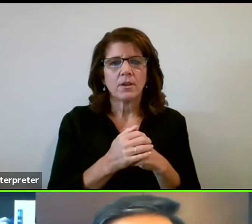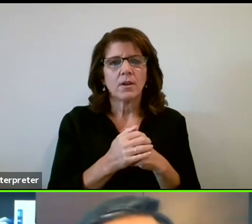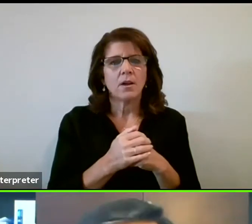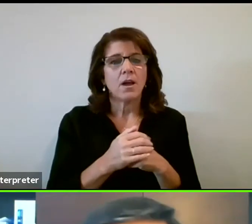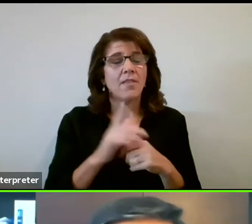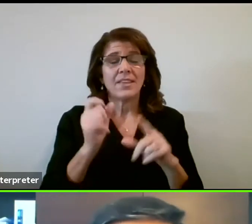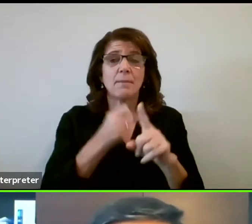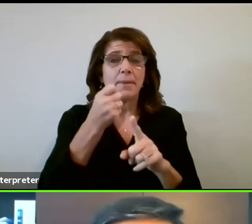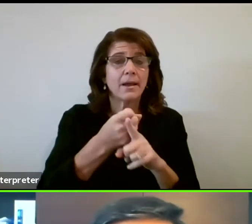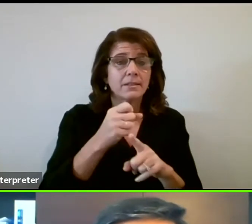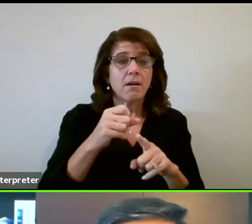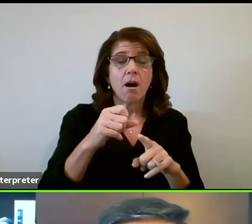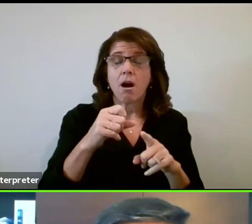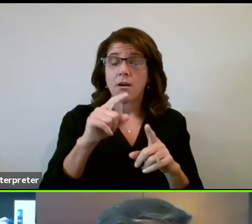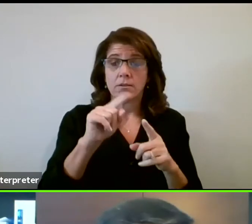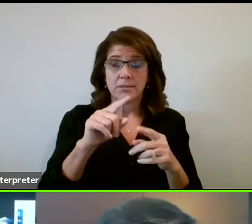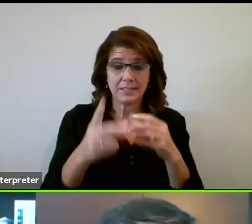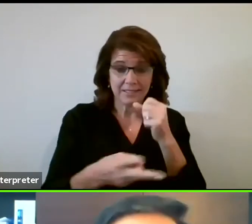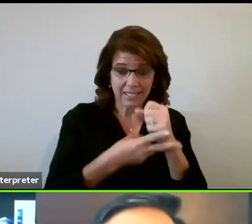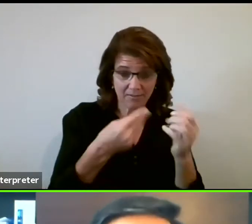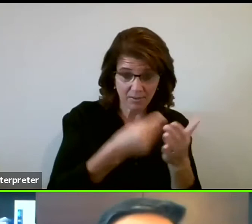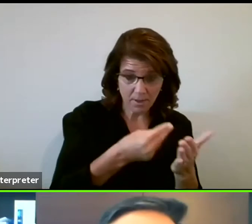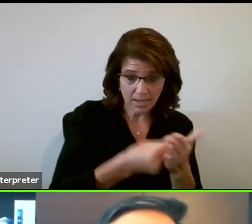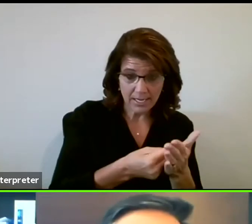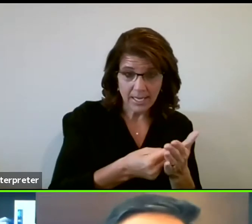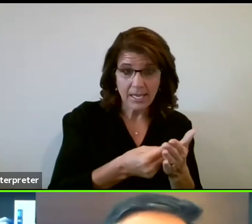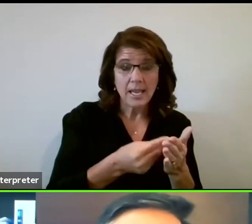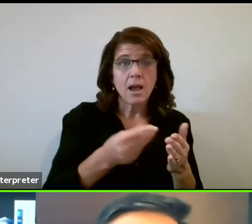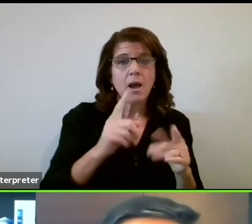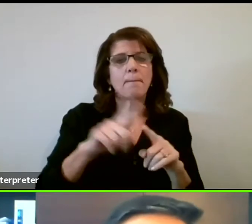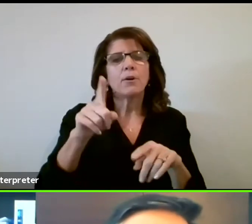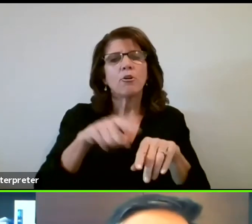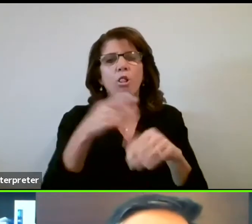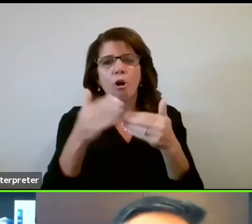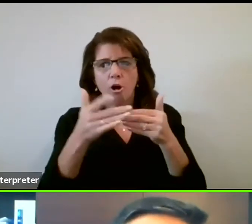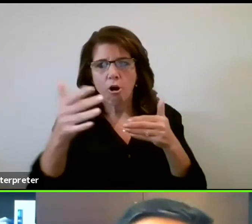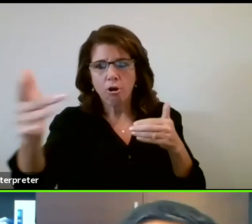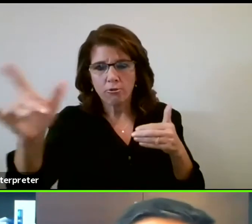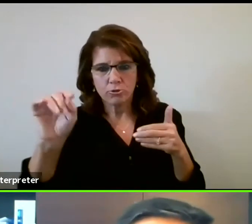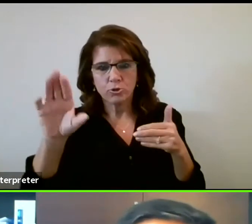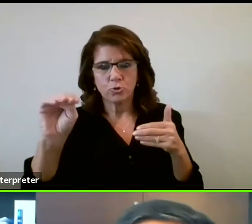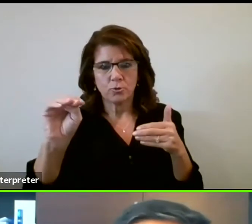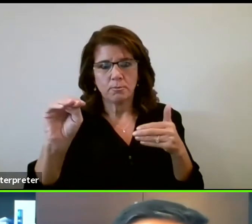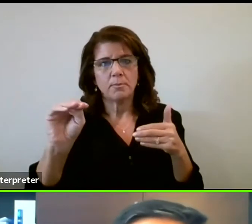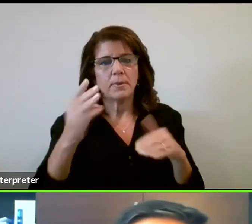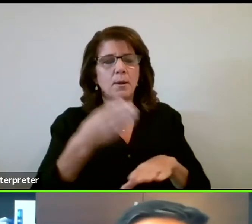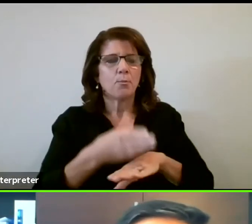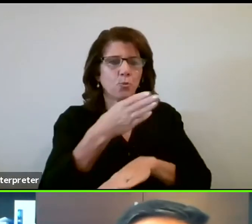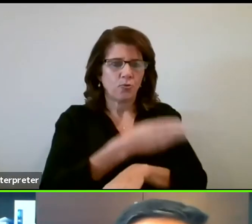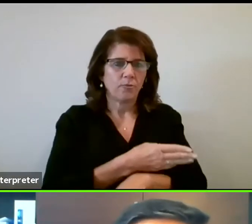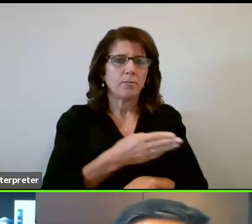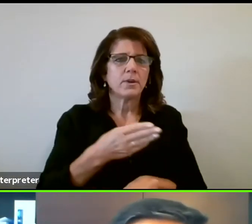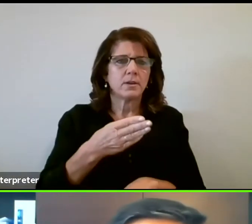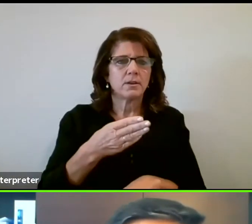not just the cost savings immediately, but the long-term improvement in